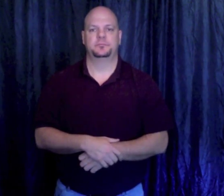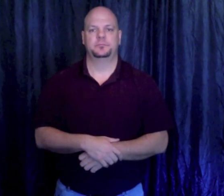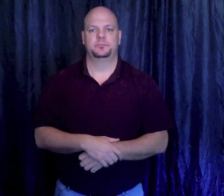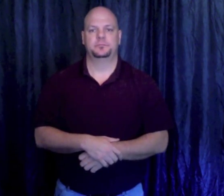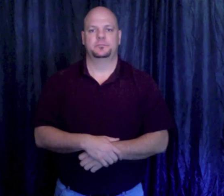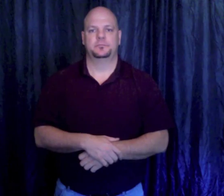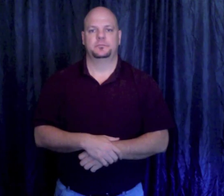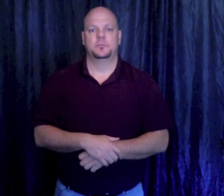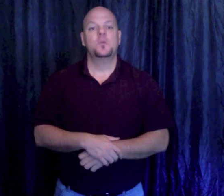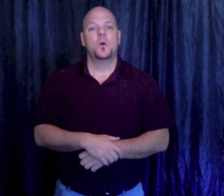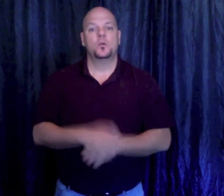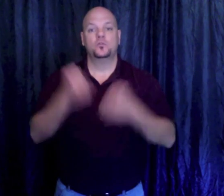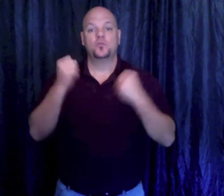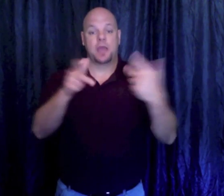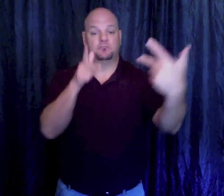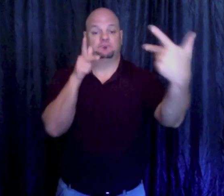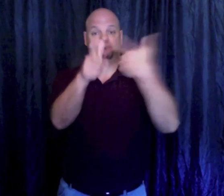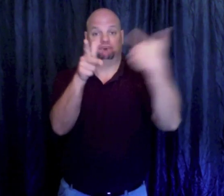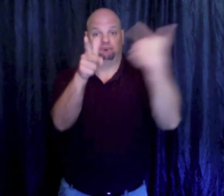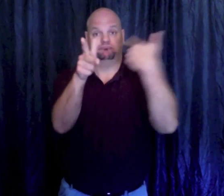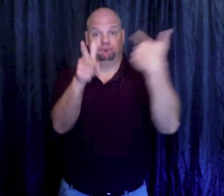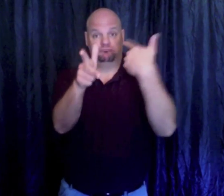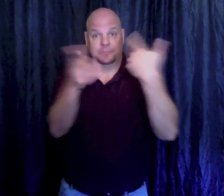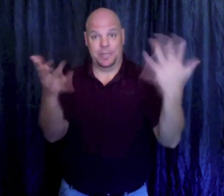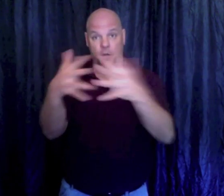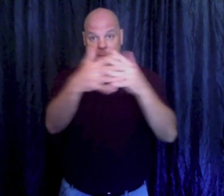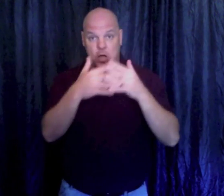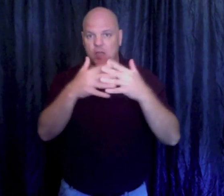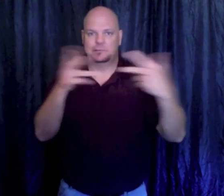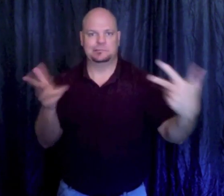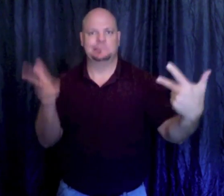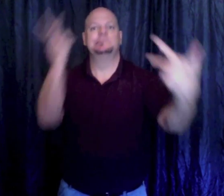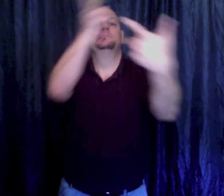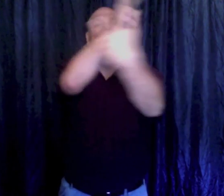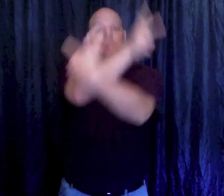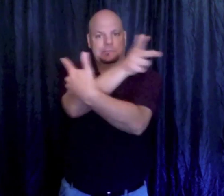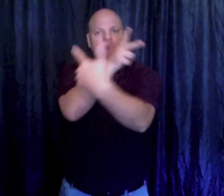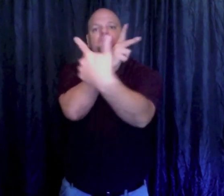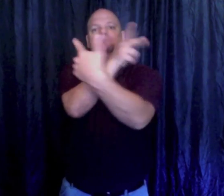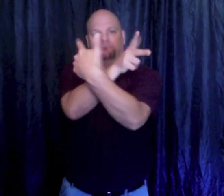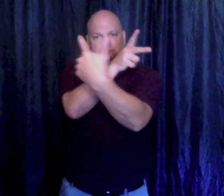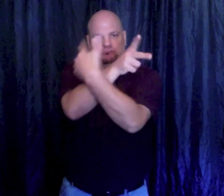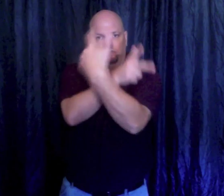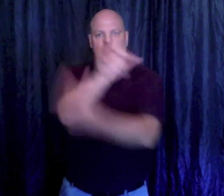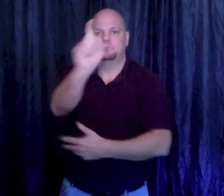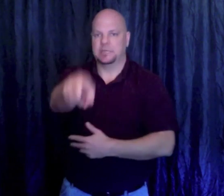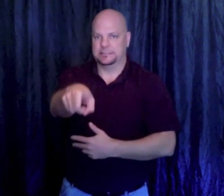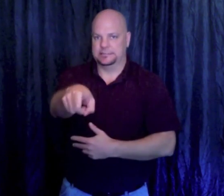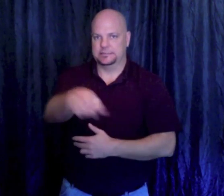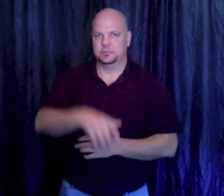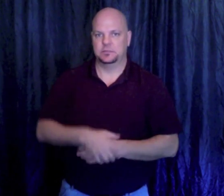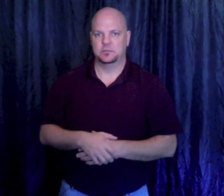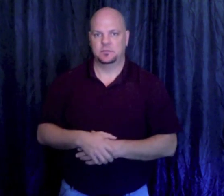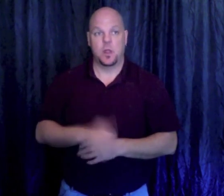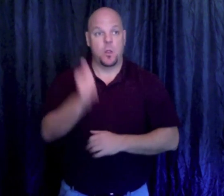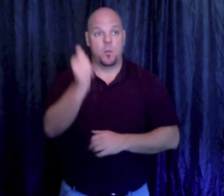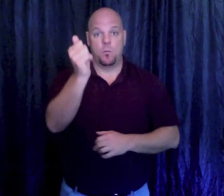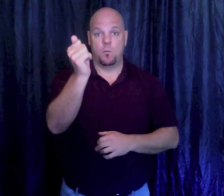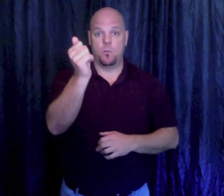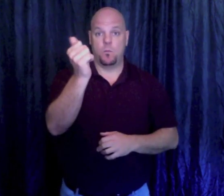left. The cars going away would be on the left-hand side, and that would be an agreed upon, a different kind of. They